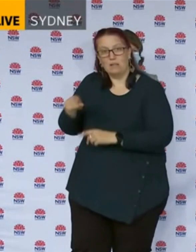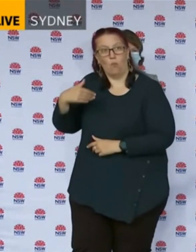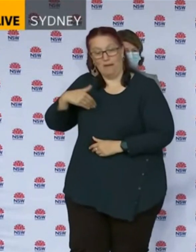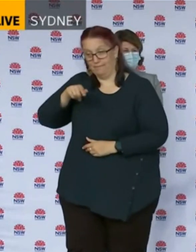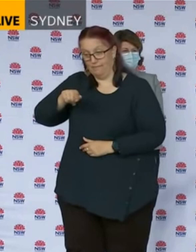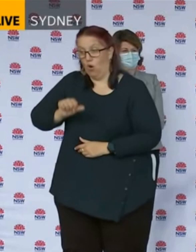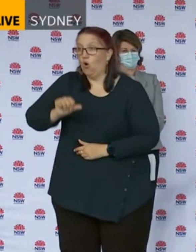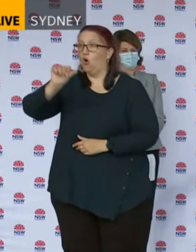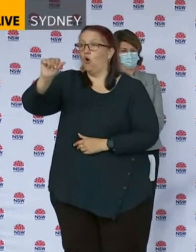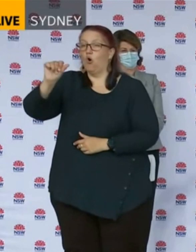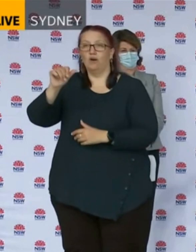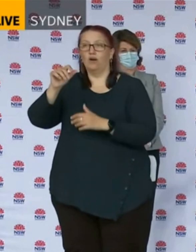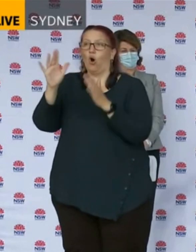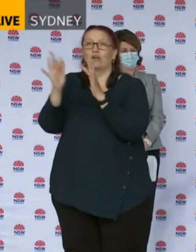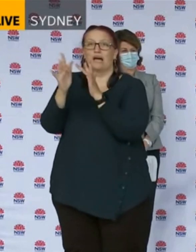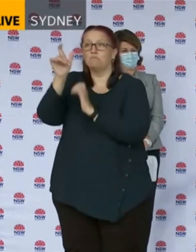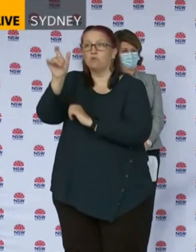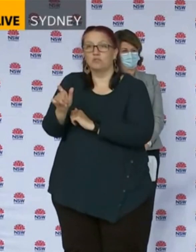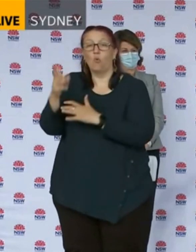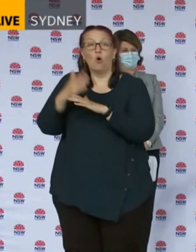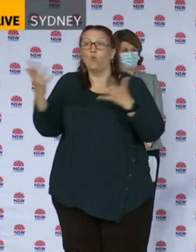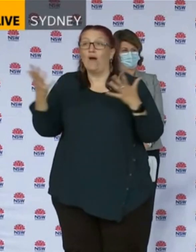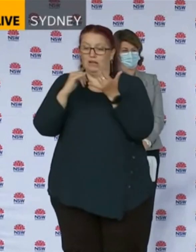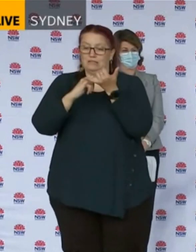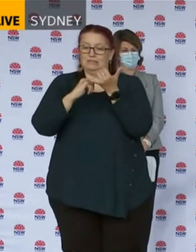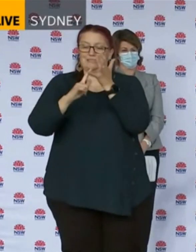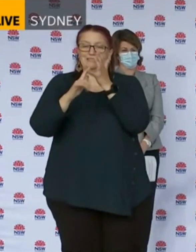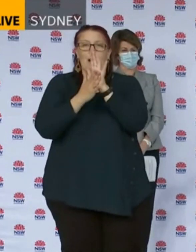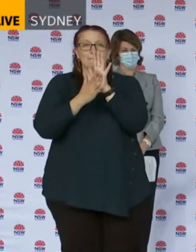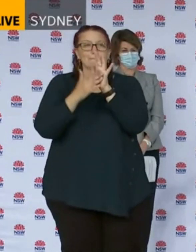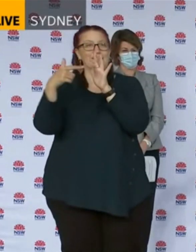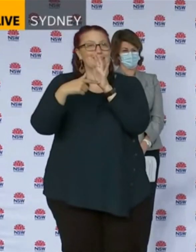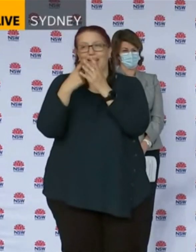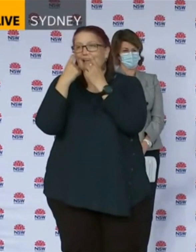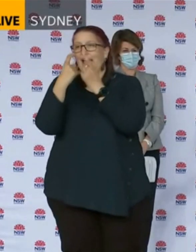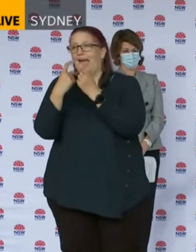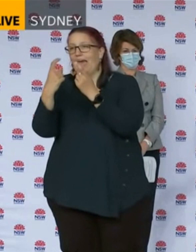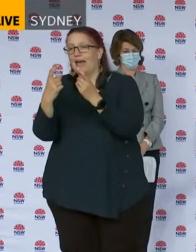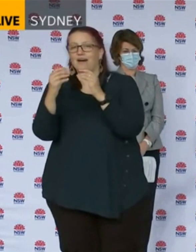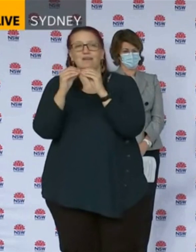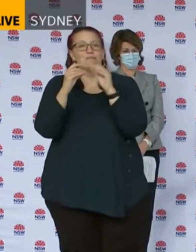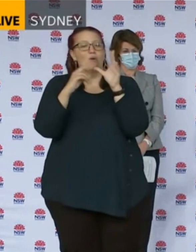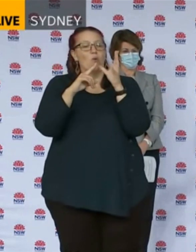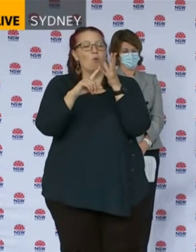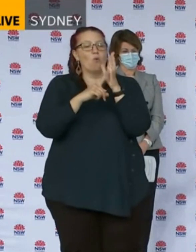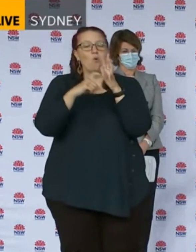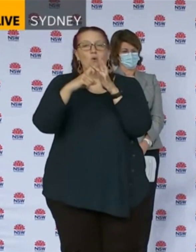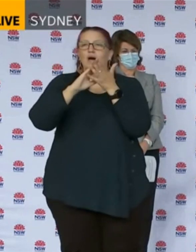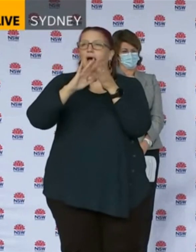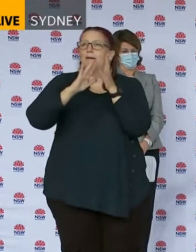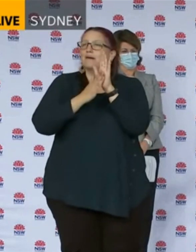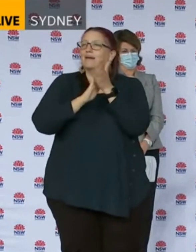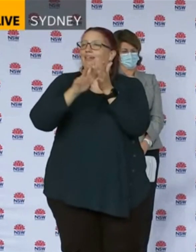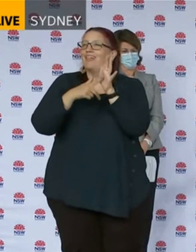facility in Summit Care in Baulkham Hills. But I was very pleased to be advised that